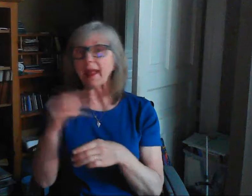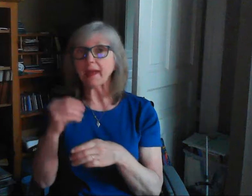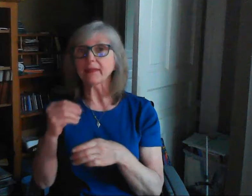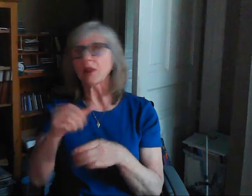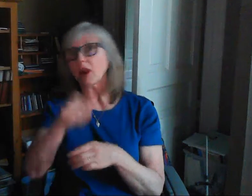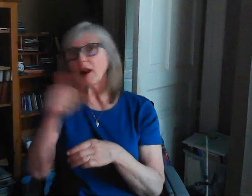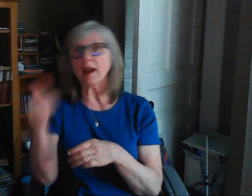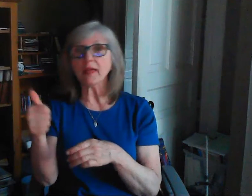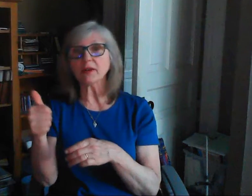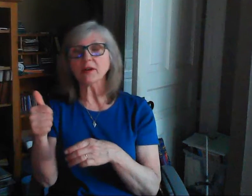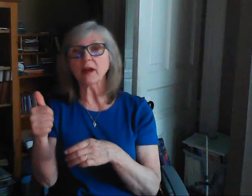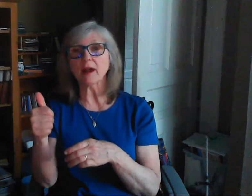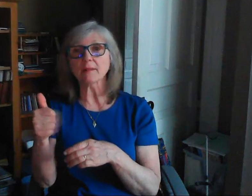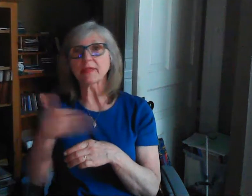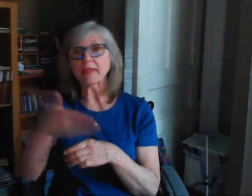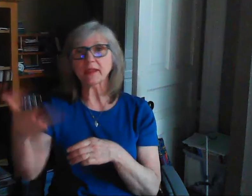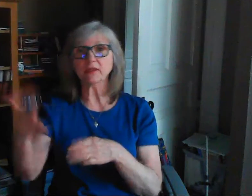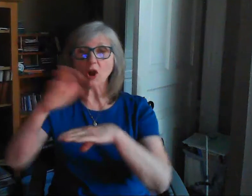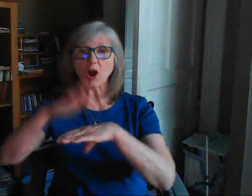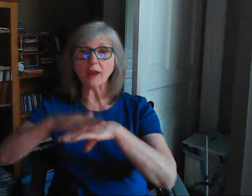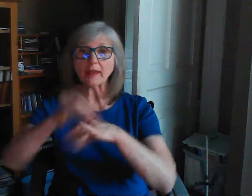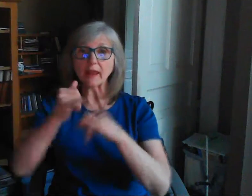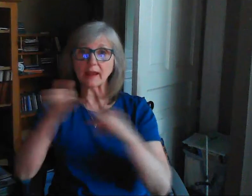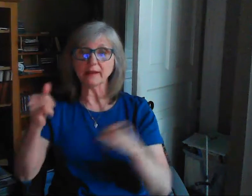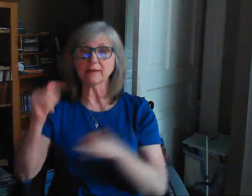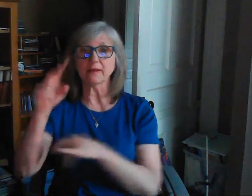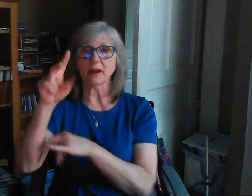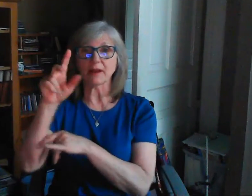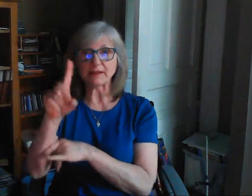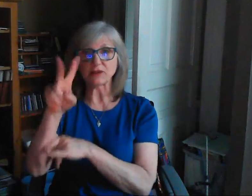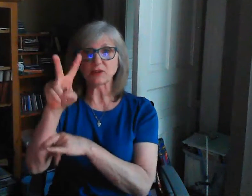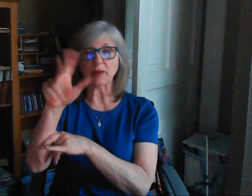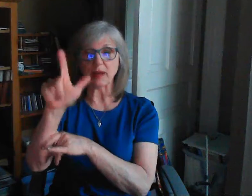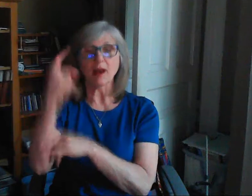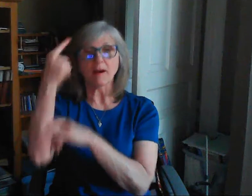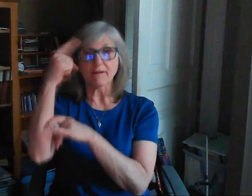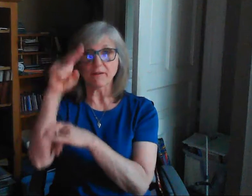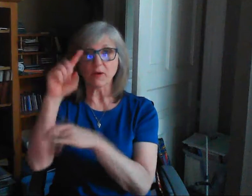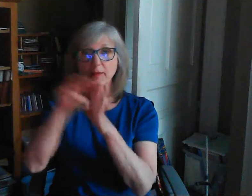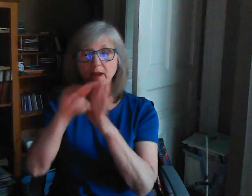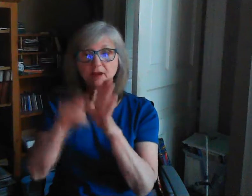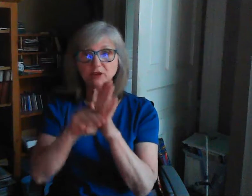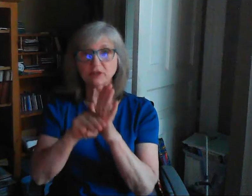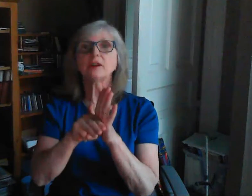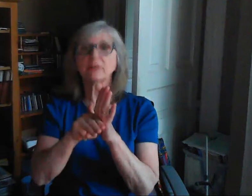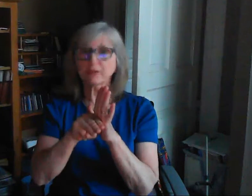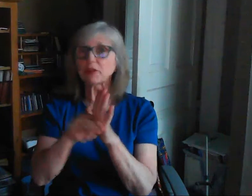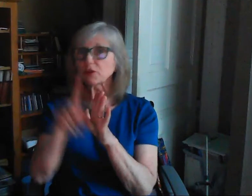And there are other things online on D2L for the module for you to